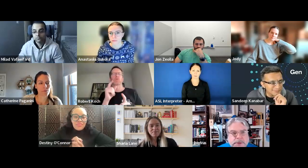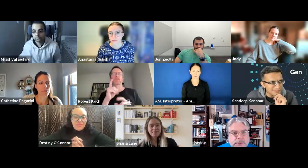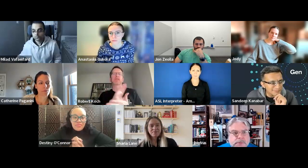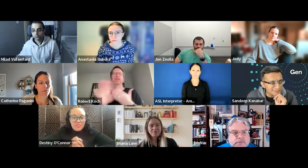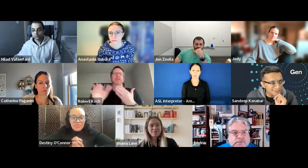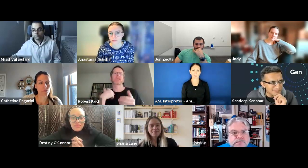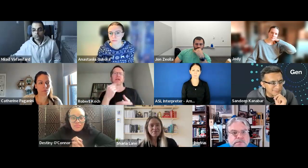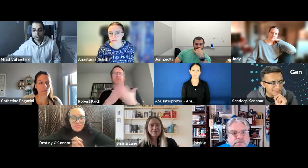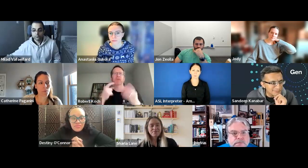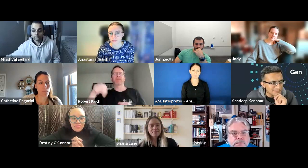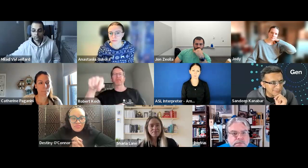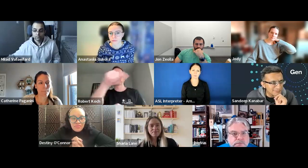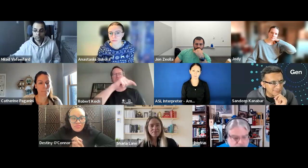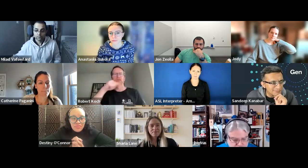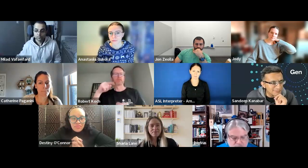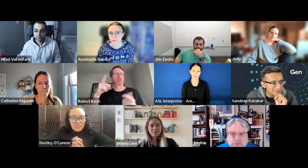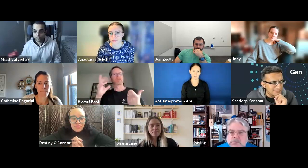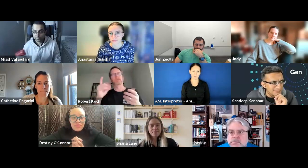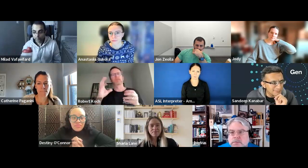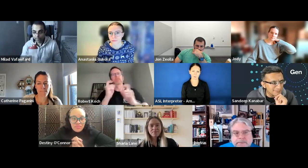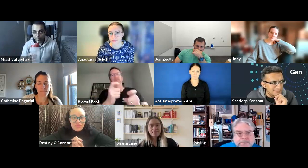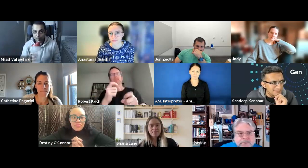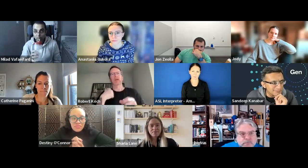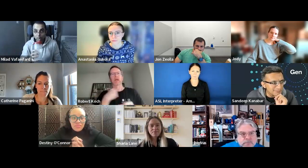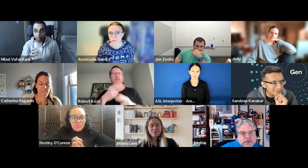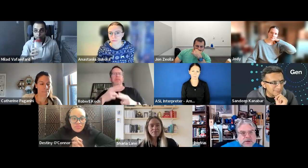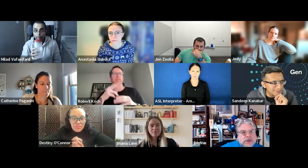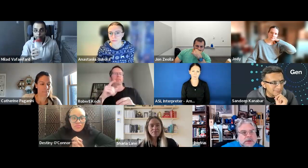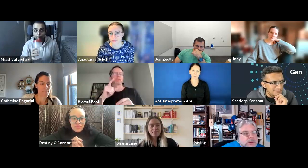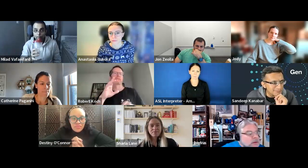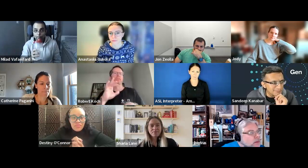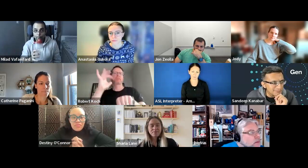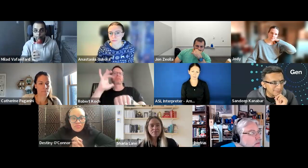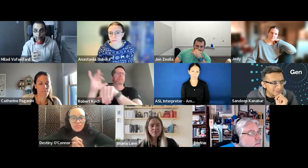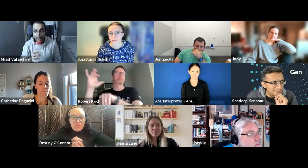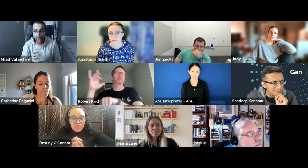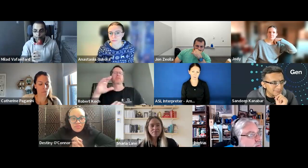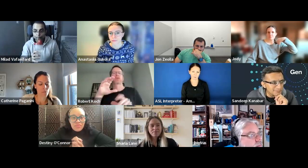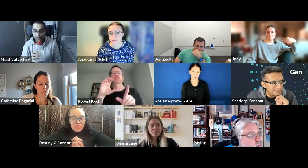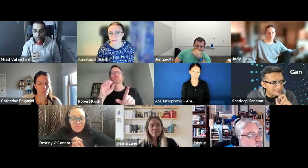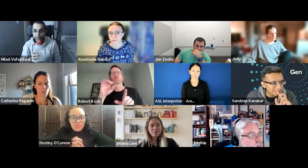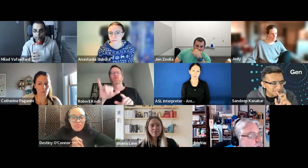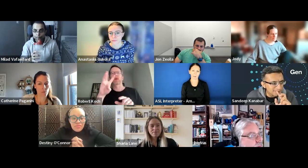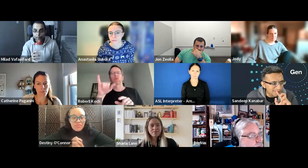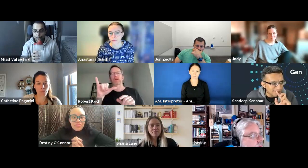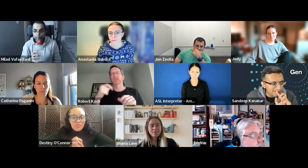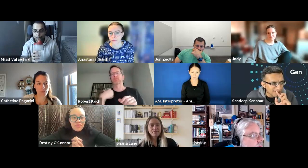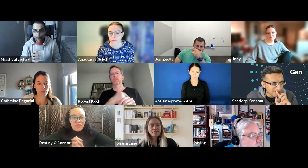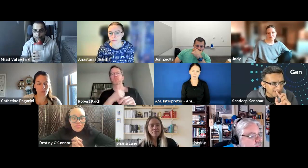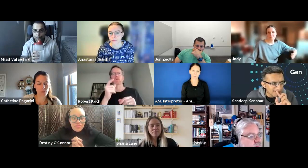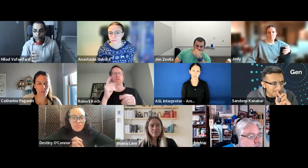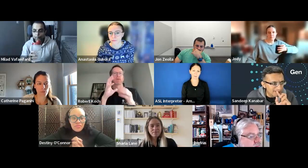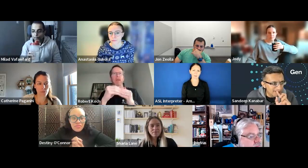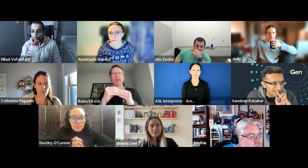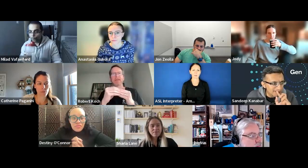Oh, great. Yep. I mean, it is nice to have, there are some of us that will be able to kind of provide our names,